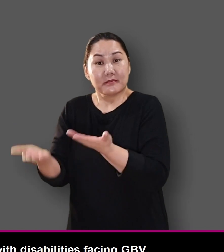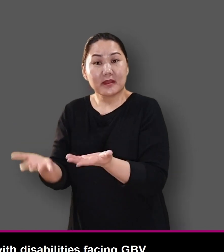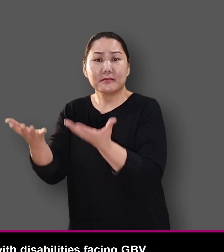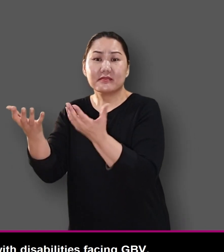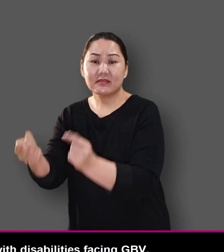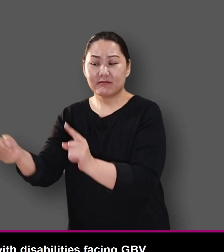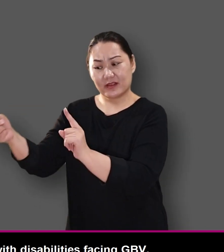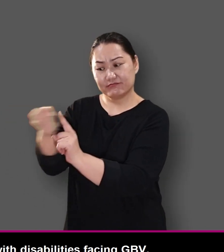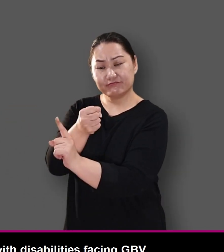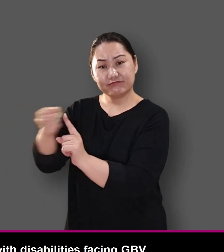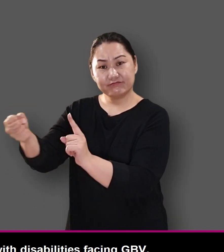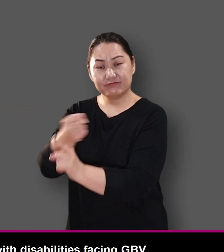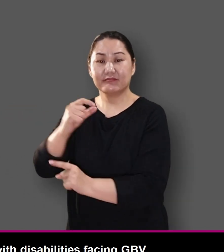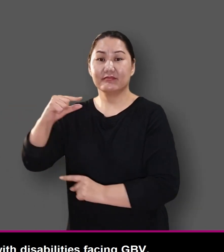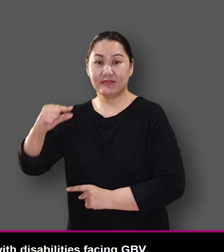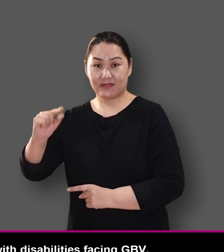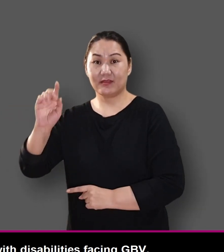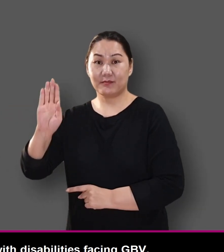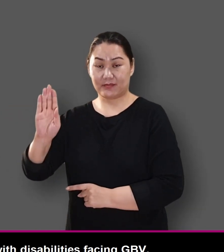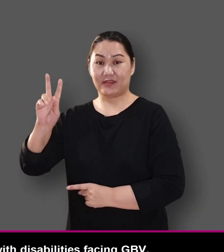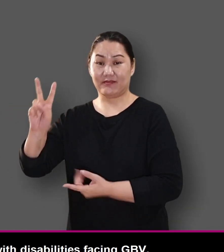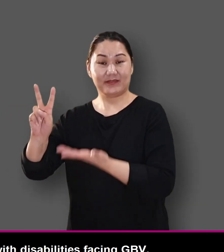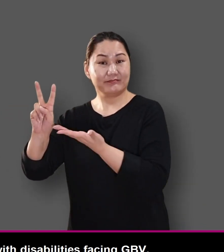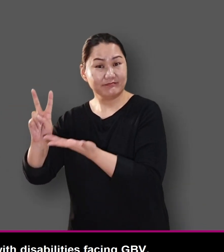For women and girls with disabilities facing GBV.